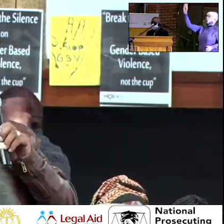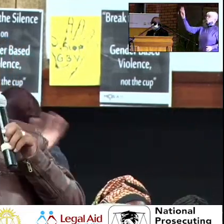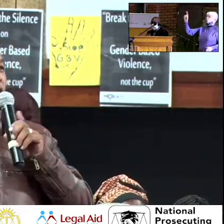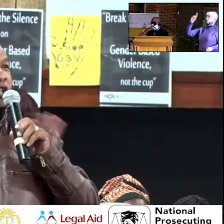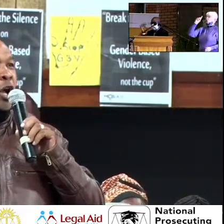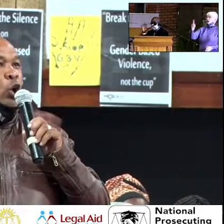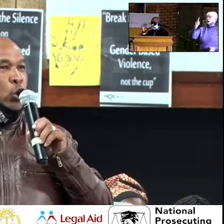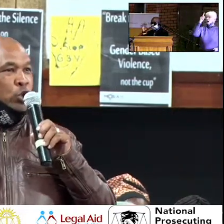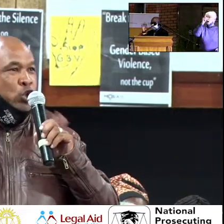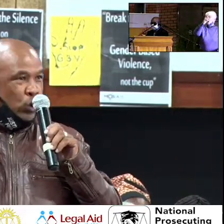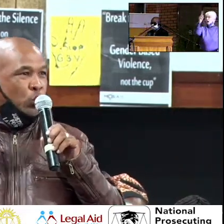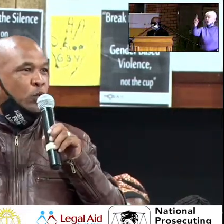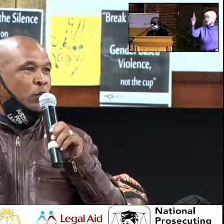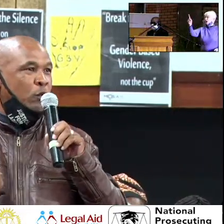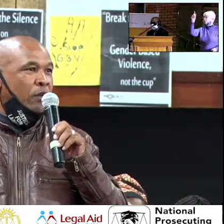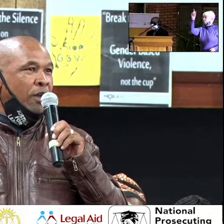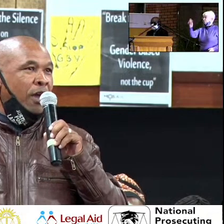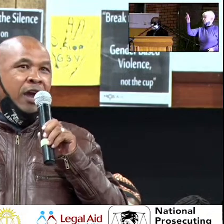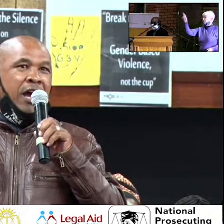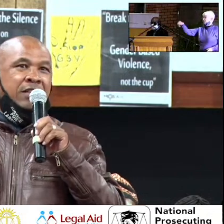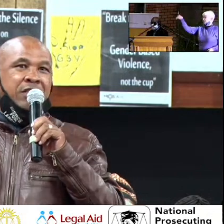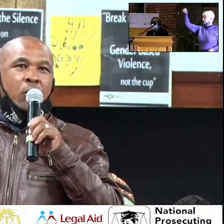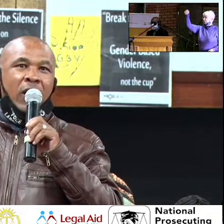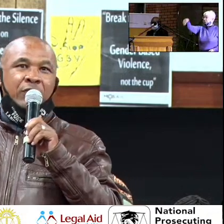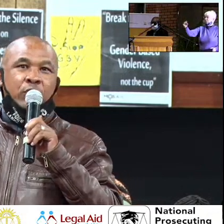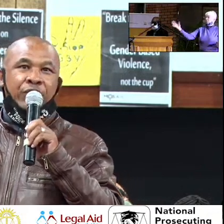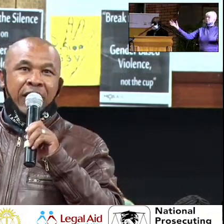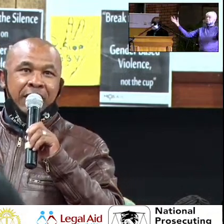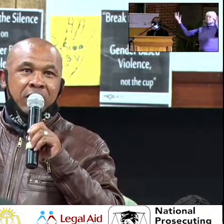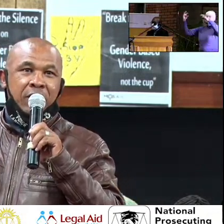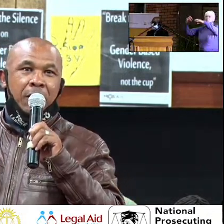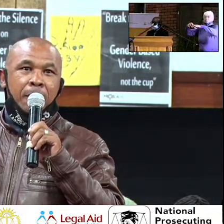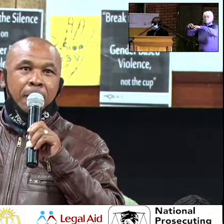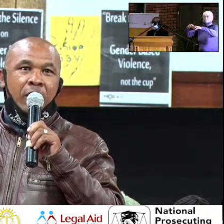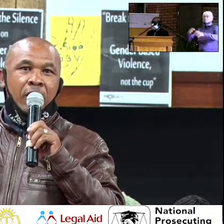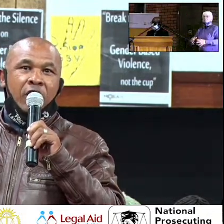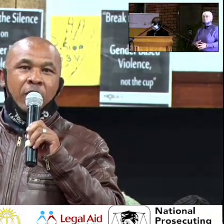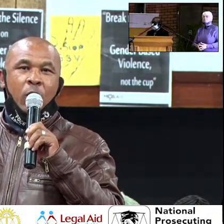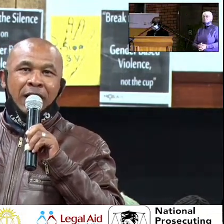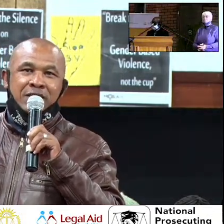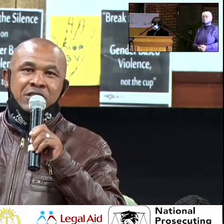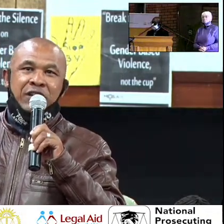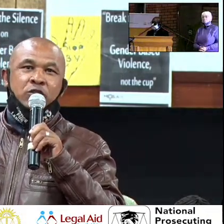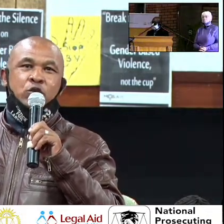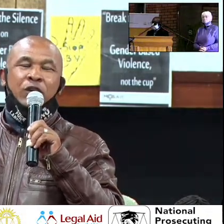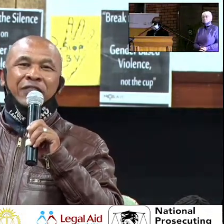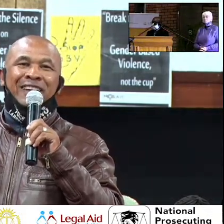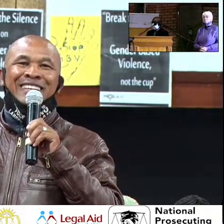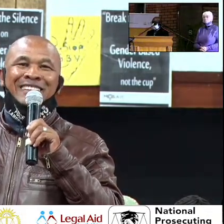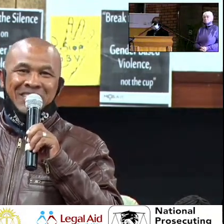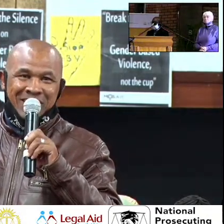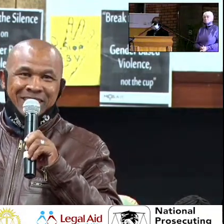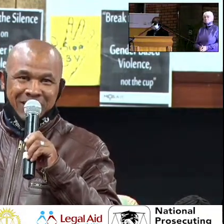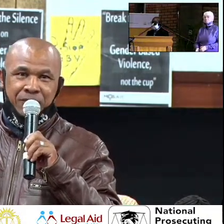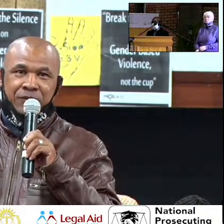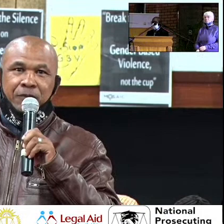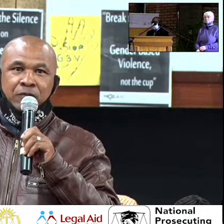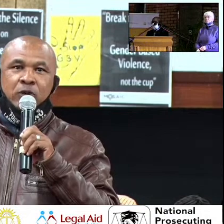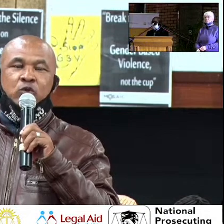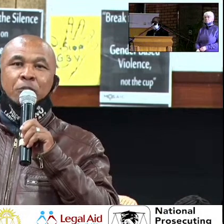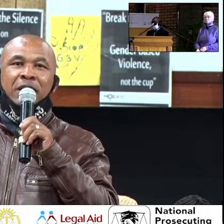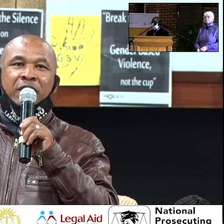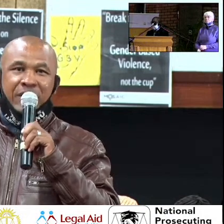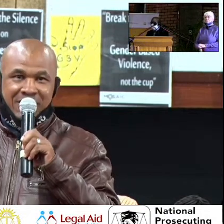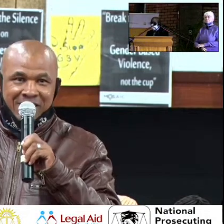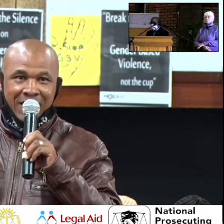I want to salute you. And I want to thank the ones that took the initiative